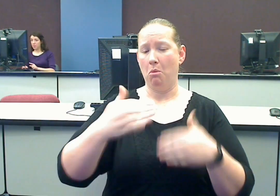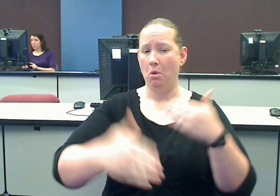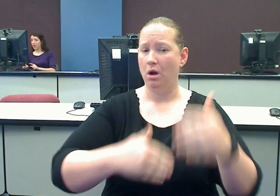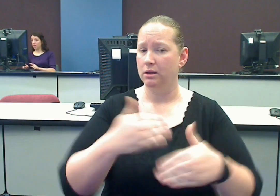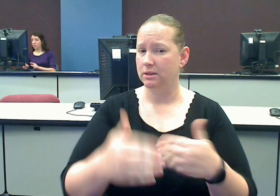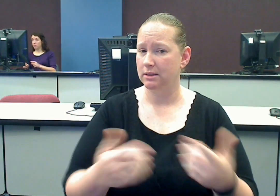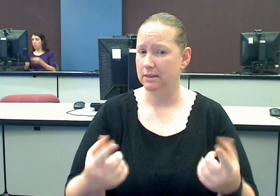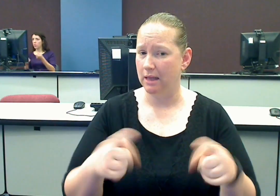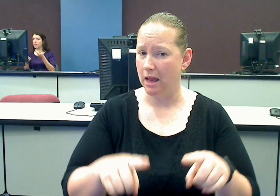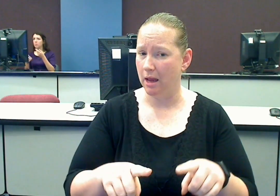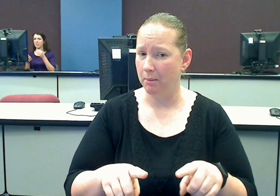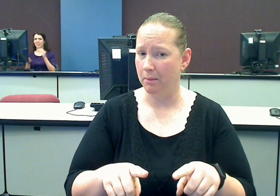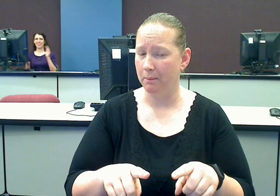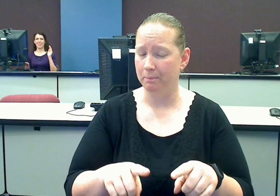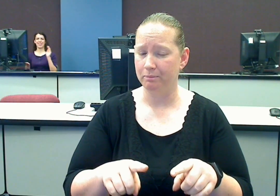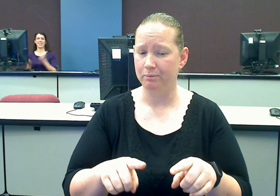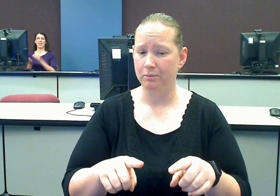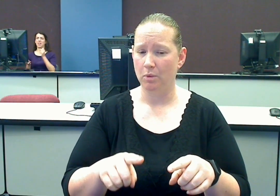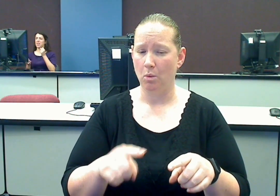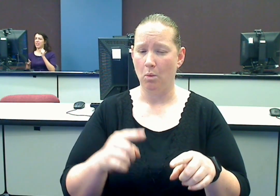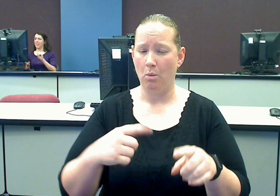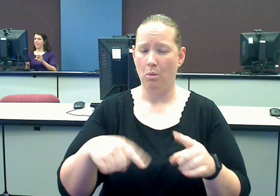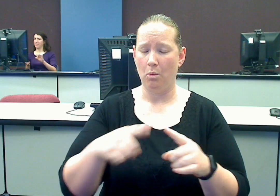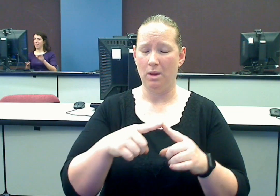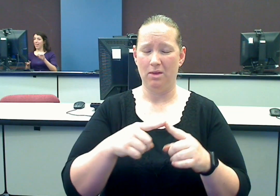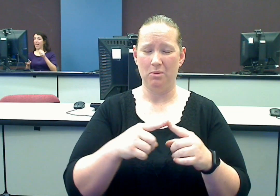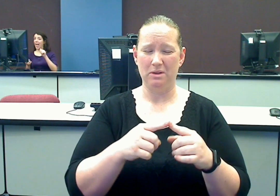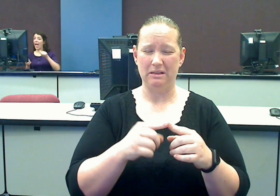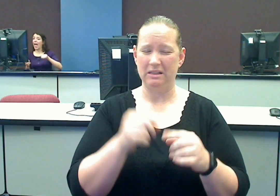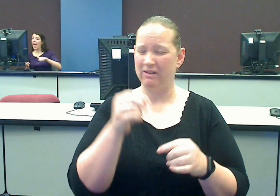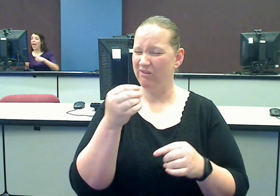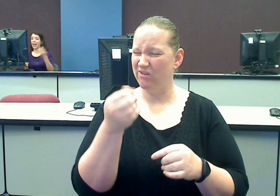if any, restrictions on what businesses could do.